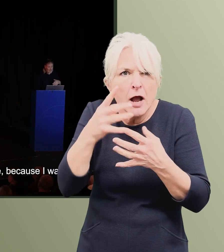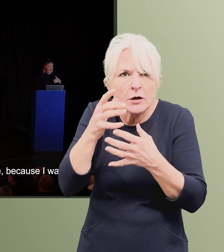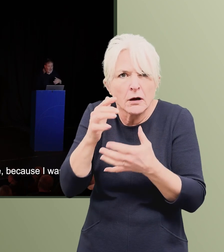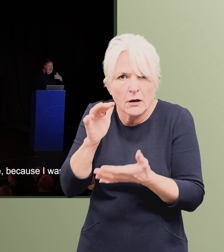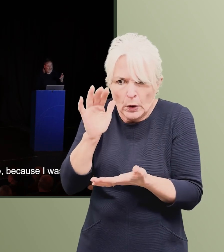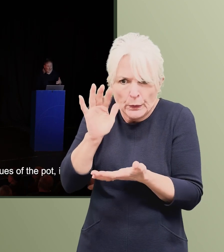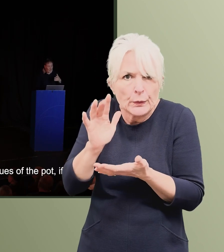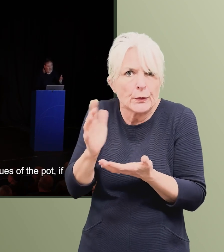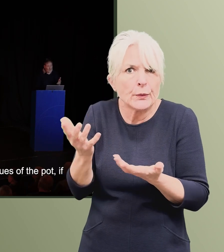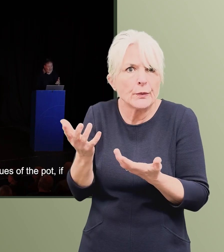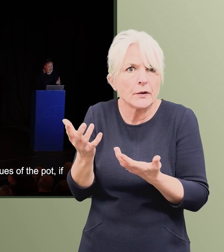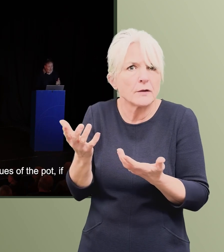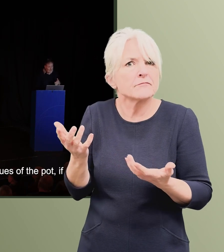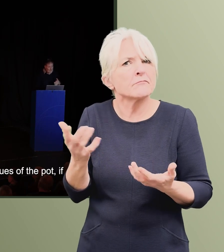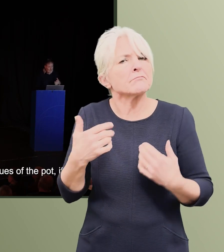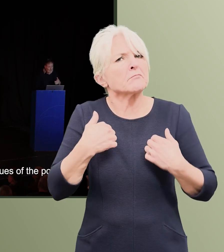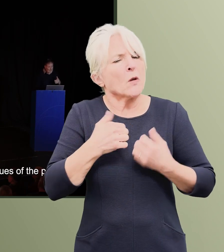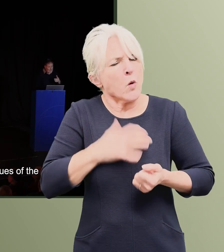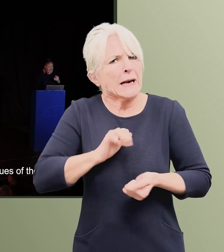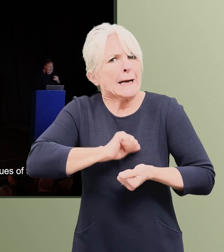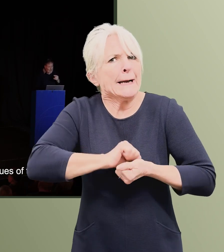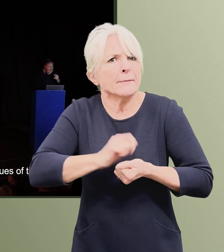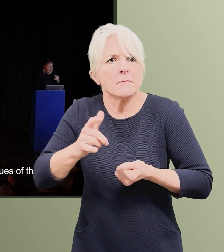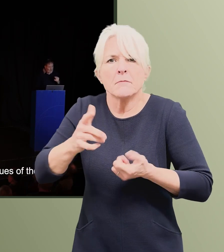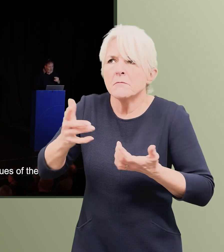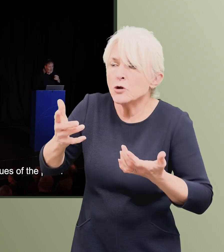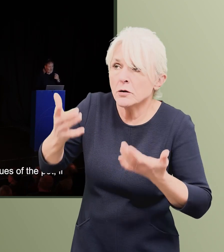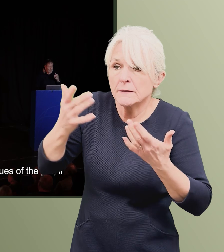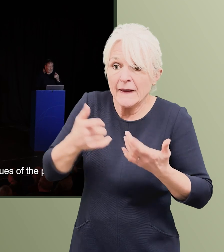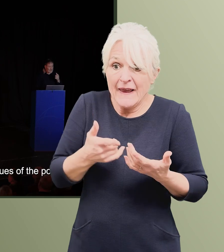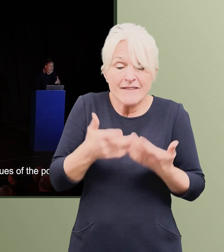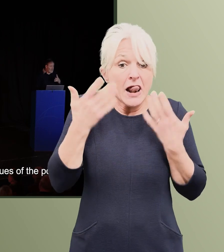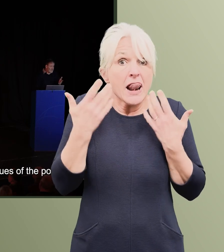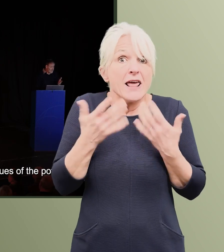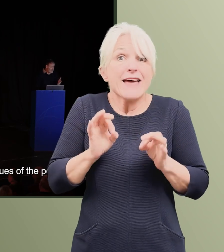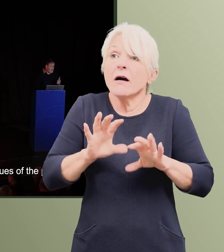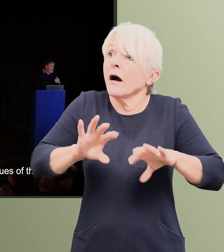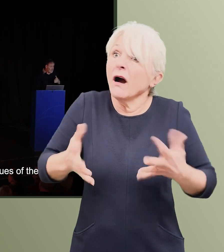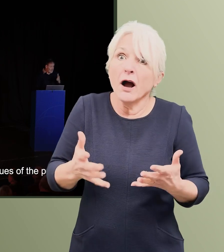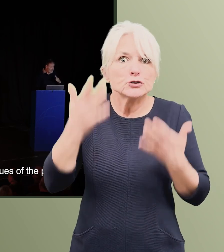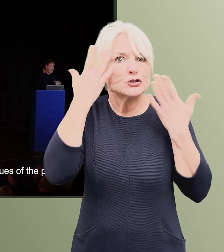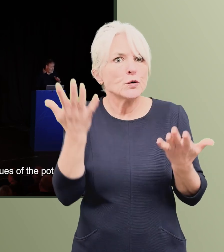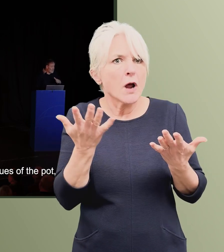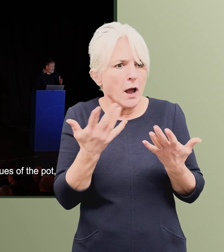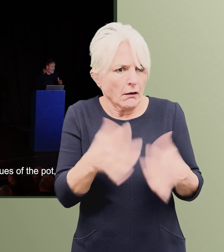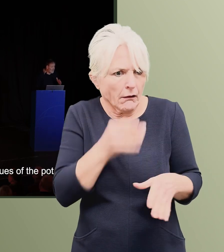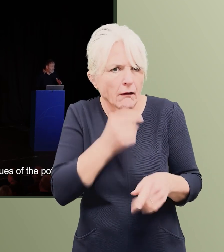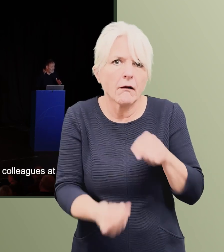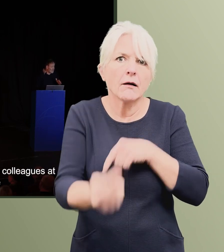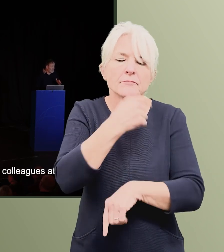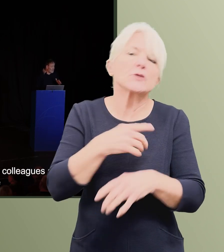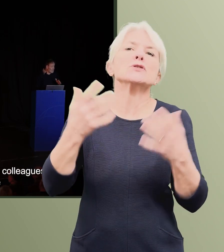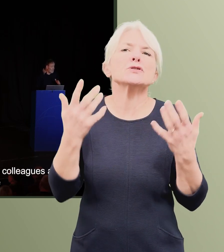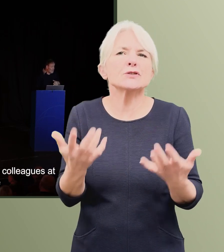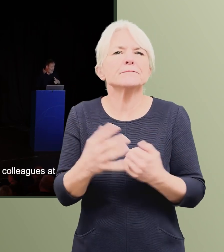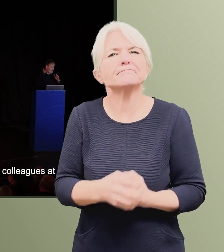because I was interested. I had actually worked out about the idea of preserving the residues of the pot, if there was any residue